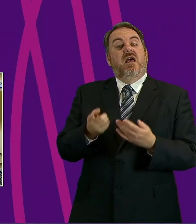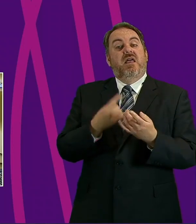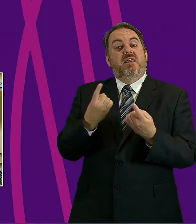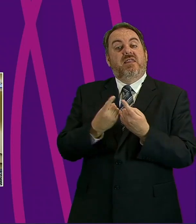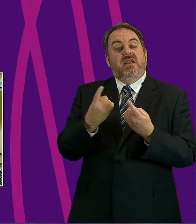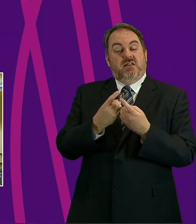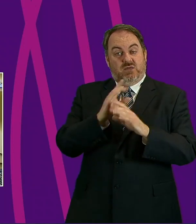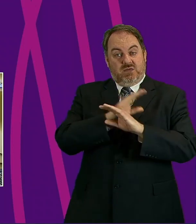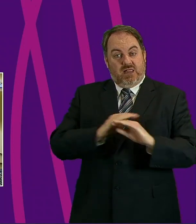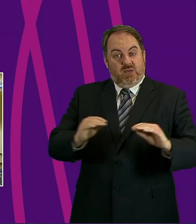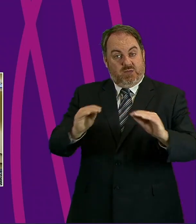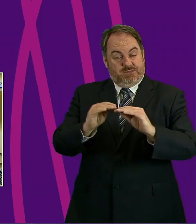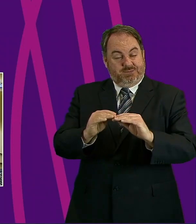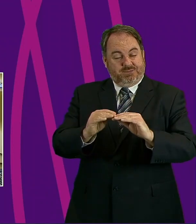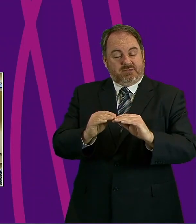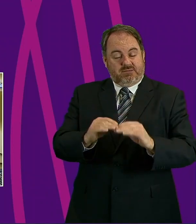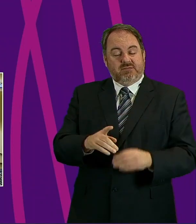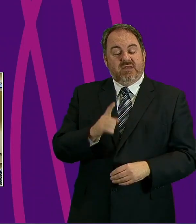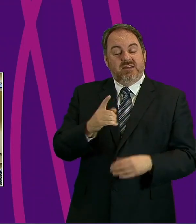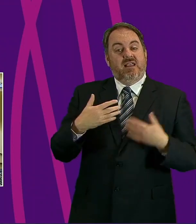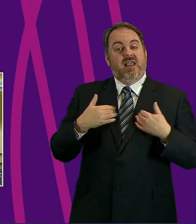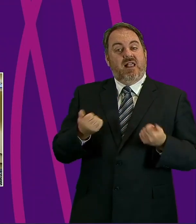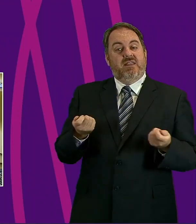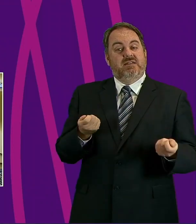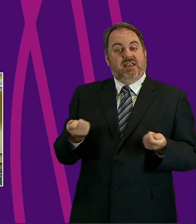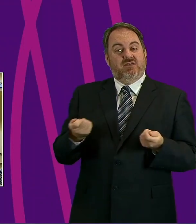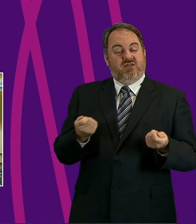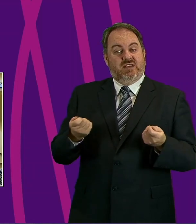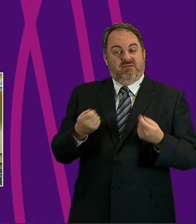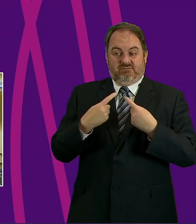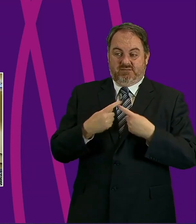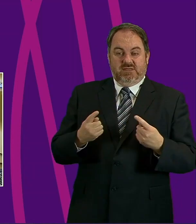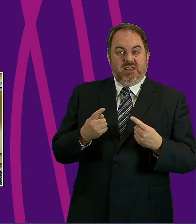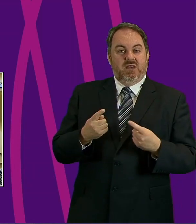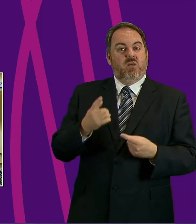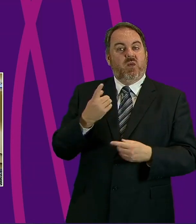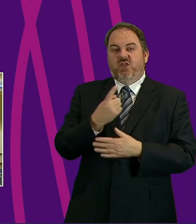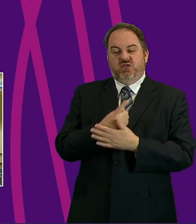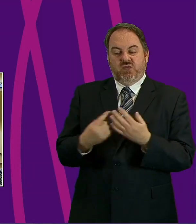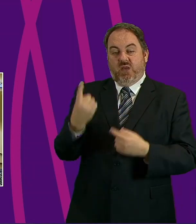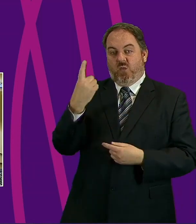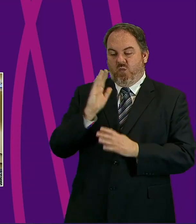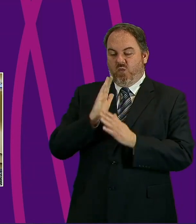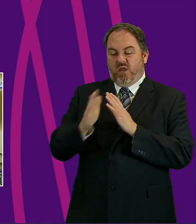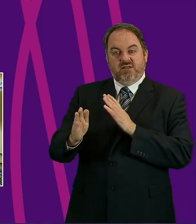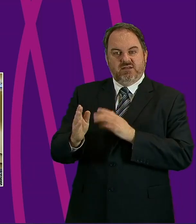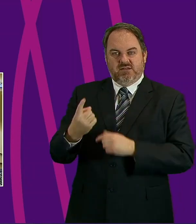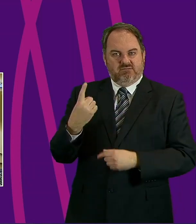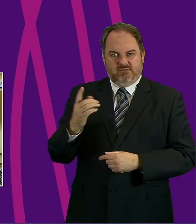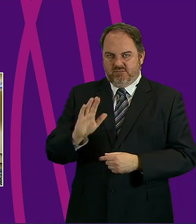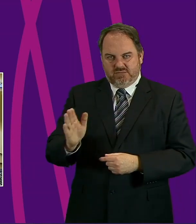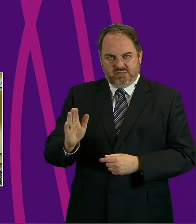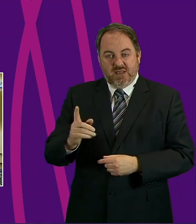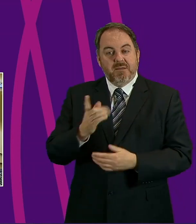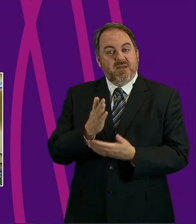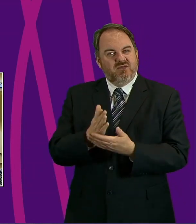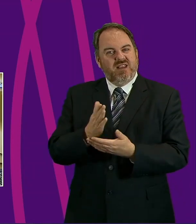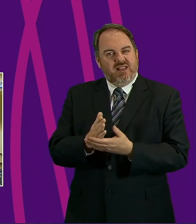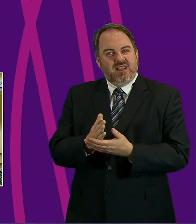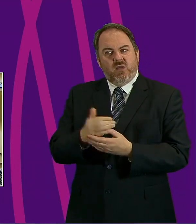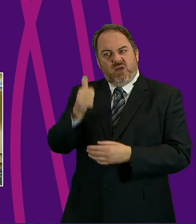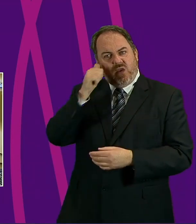homes, the announcement that the Health Secretary made, it's important that that is done not as a one-off. I believe, although I'll be corrected if I'm wrong, in other parts of the